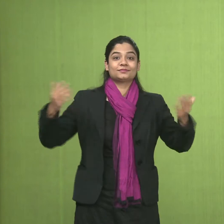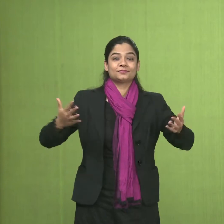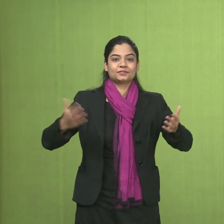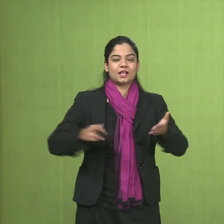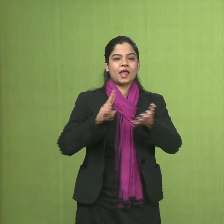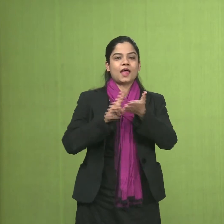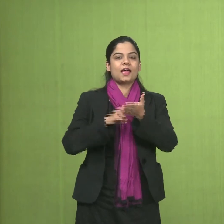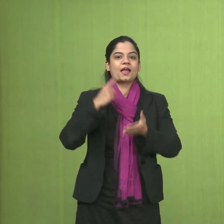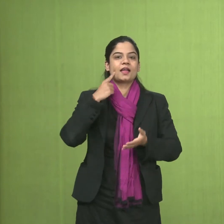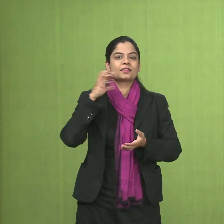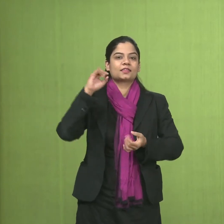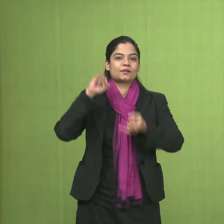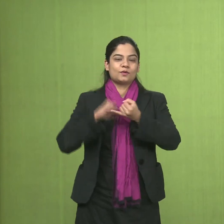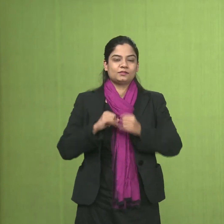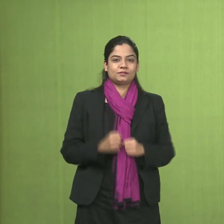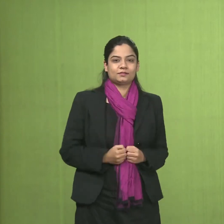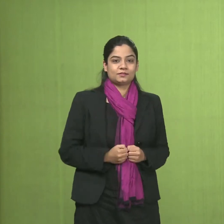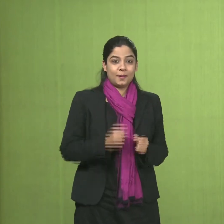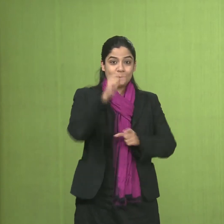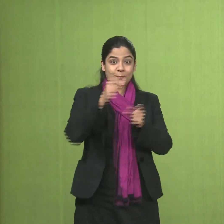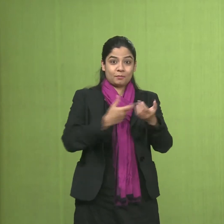Dear learners, welcome to NIOS,